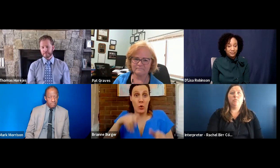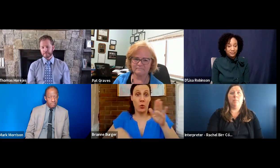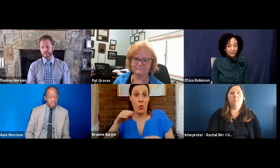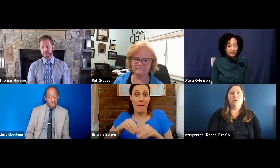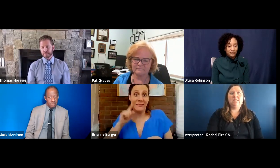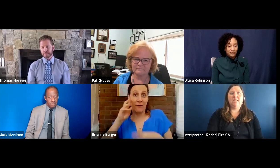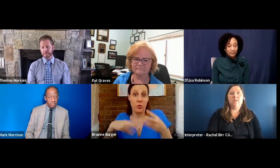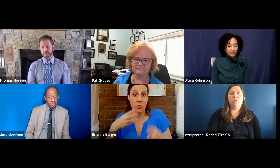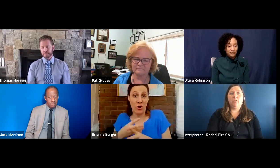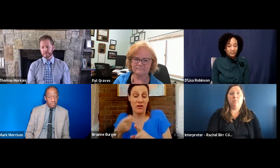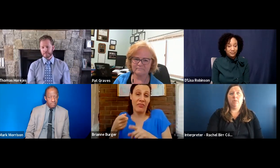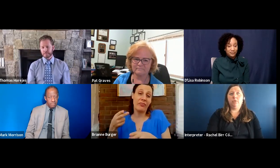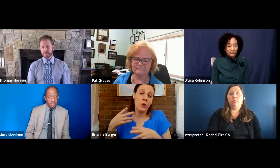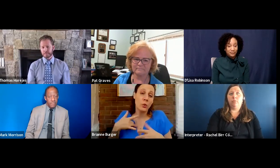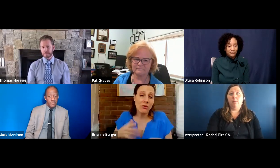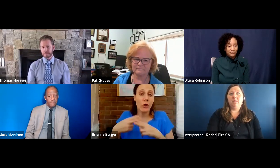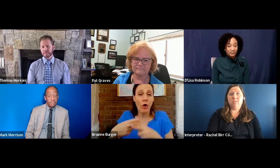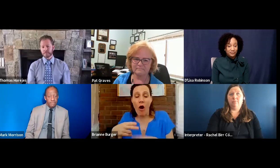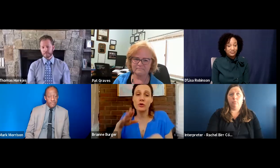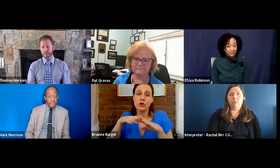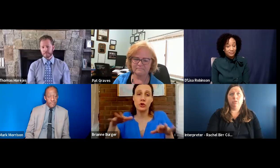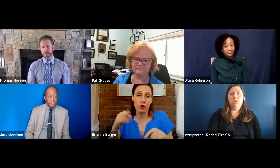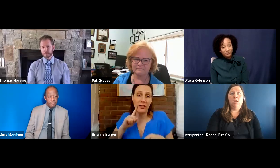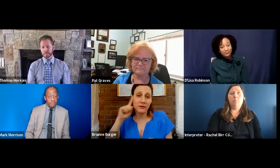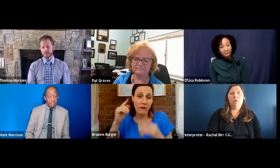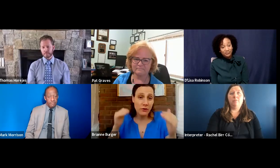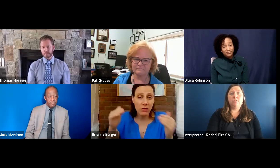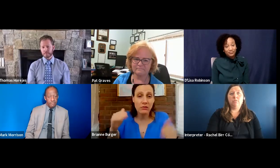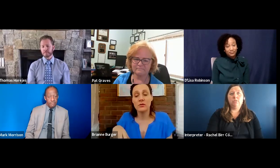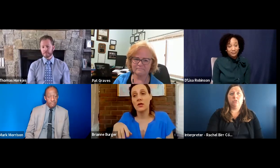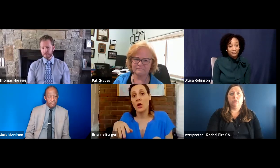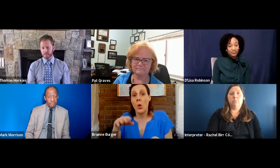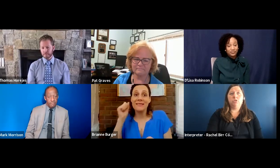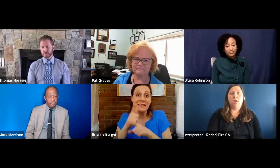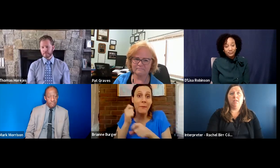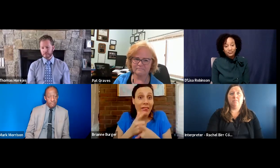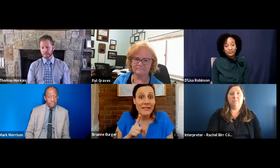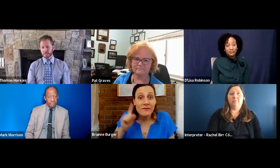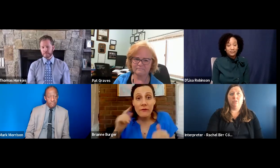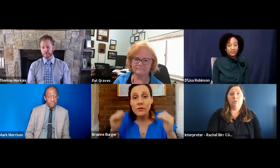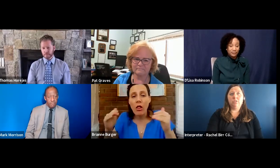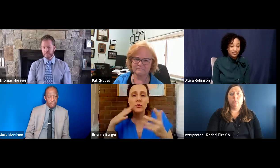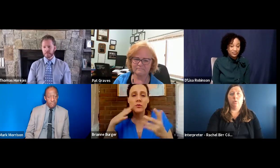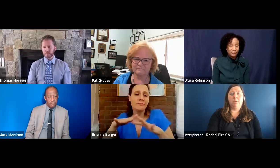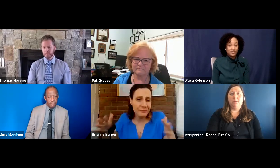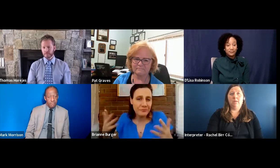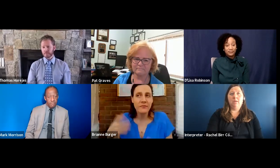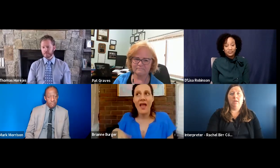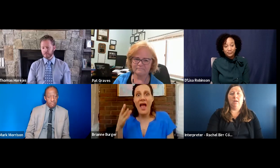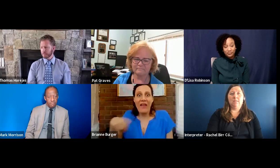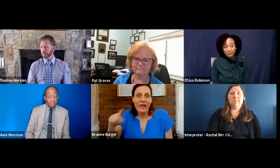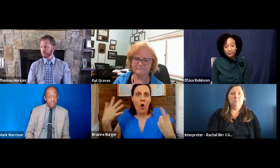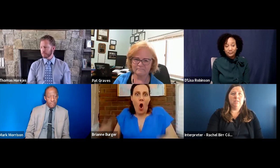have to remember is that there are hearing people who grew up in the deaf world, and we often use the term child of deaf adults, or